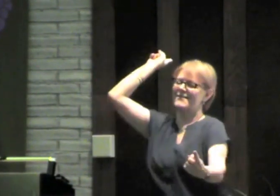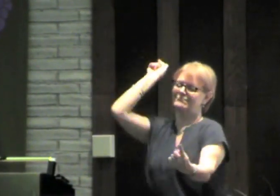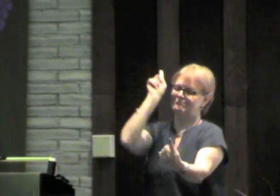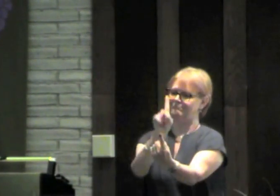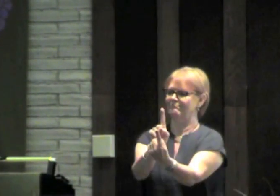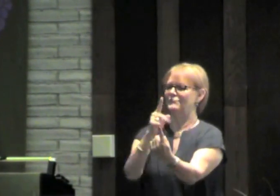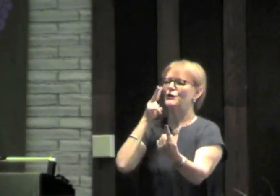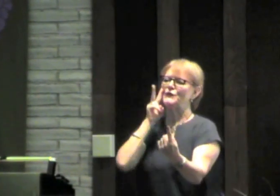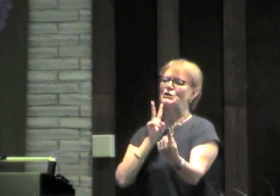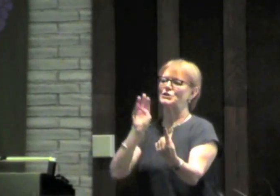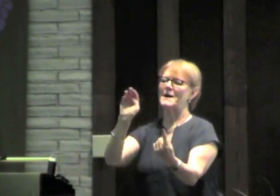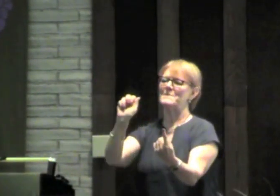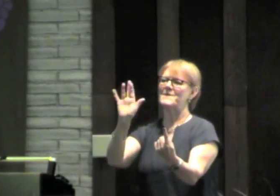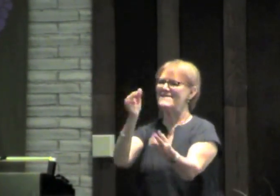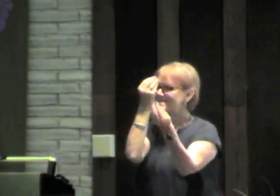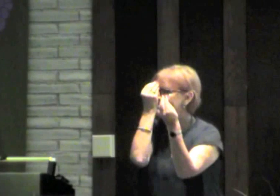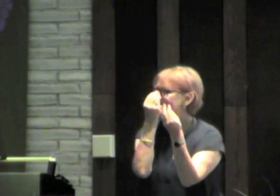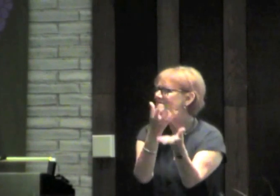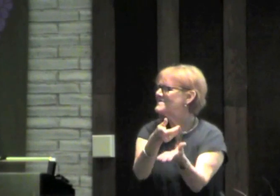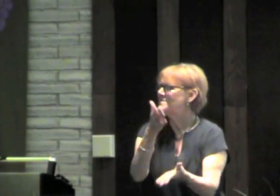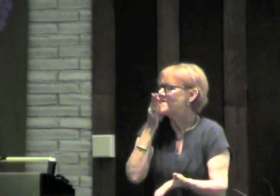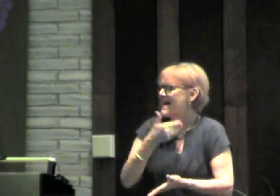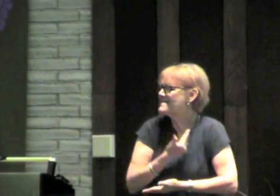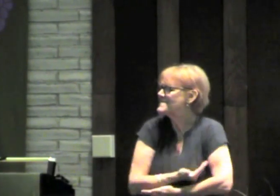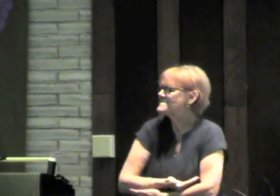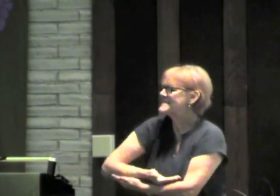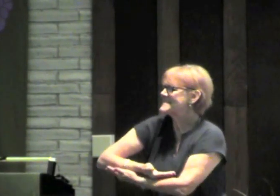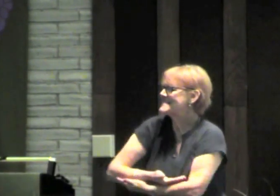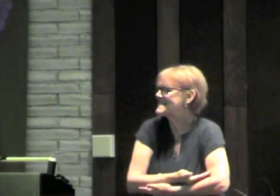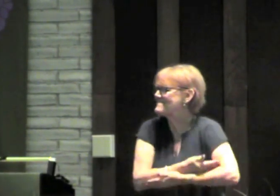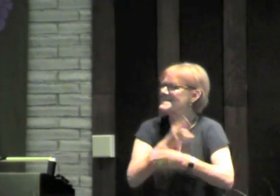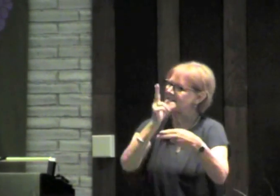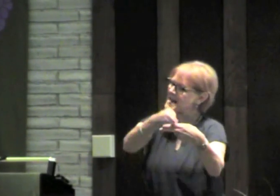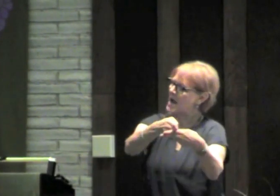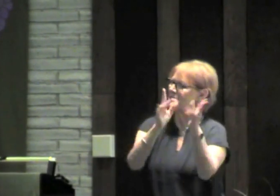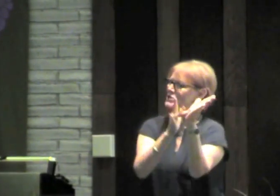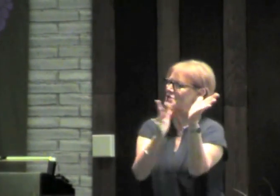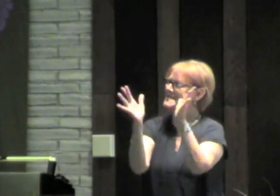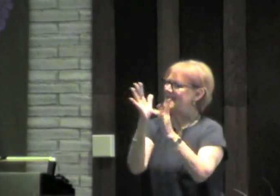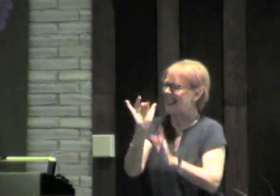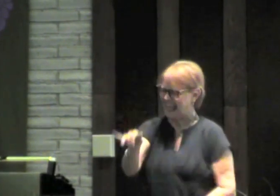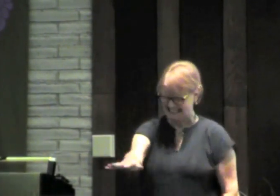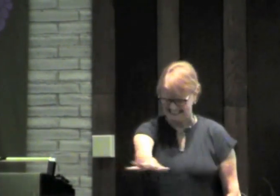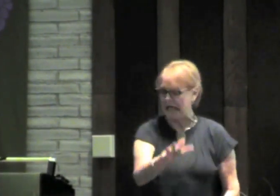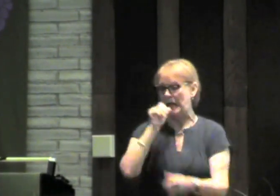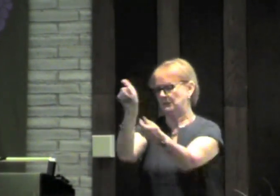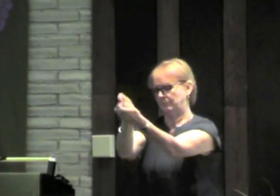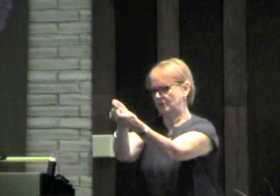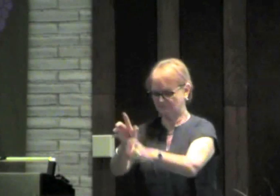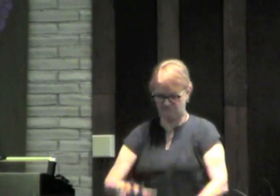the angel Gabriel had come to meet the Virgin Mary and inform her that she was the chosen by God and was with